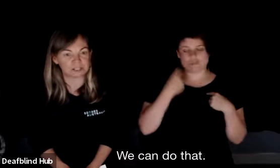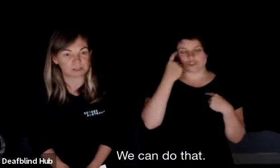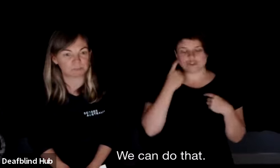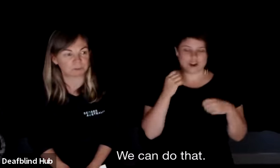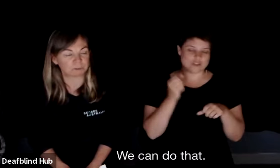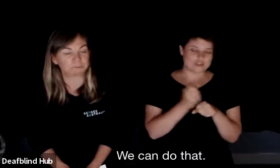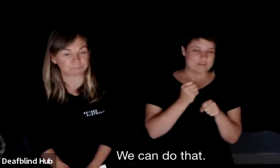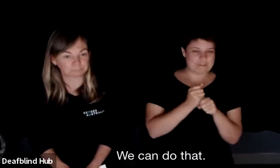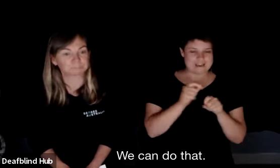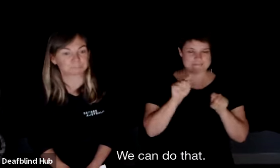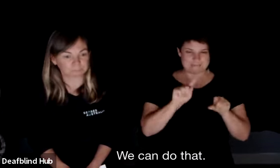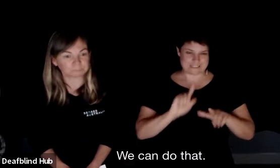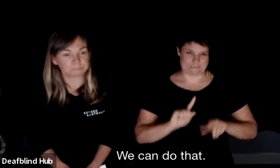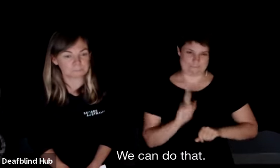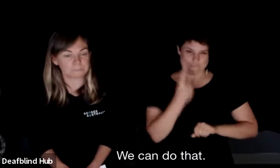it very simple.